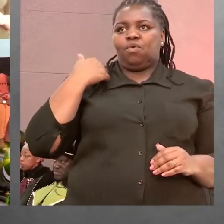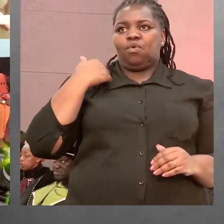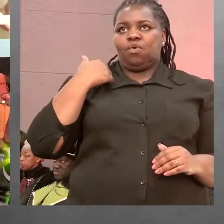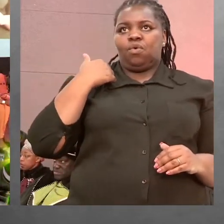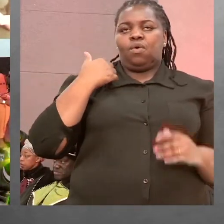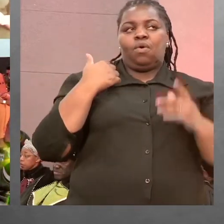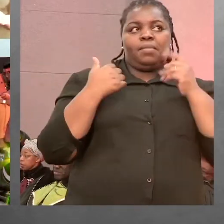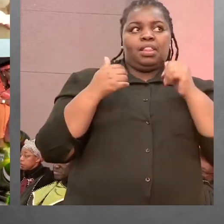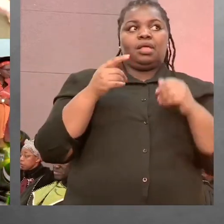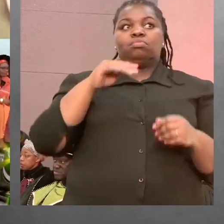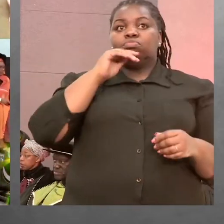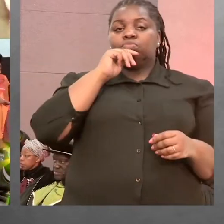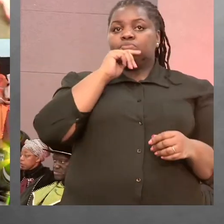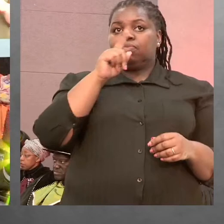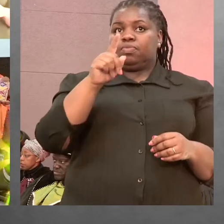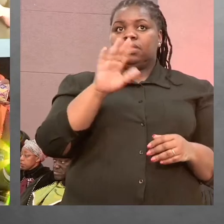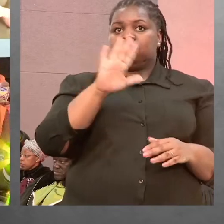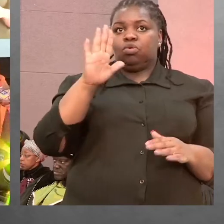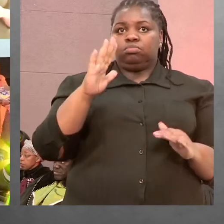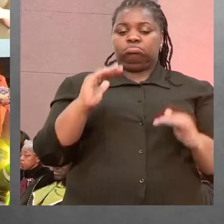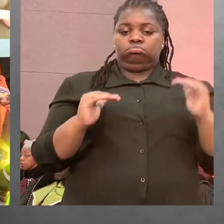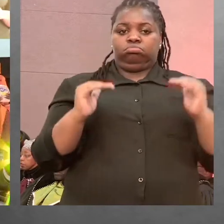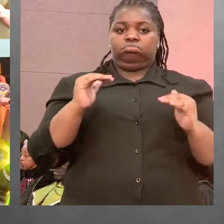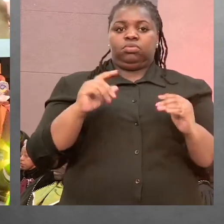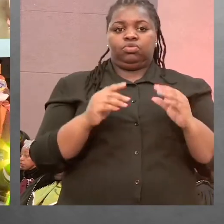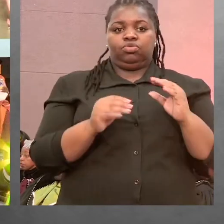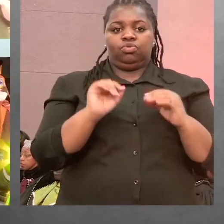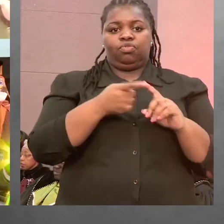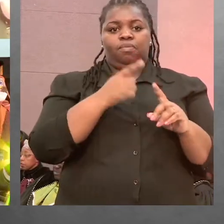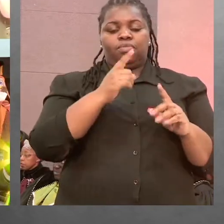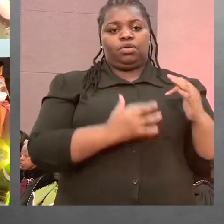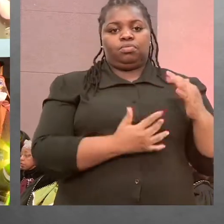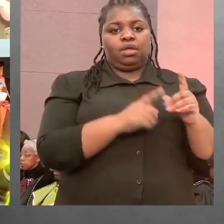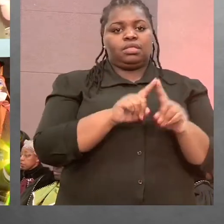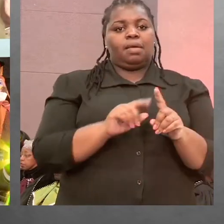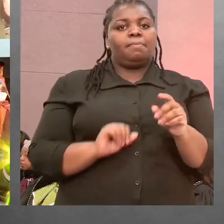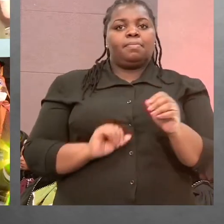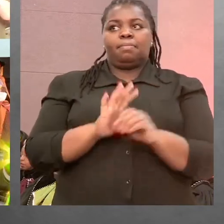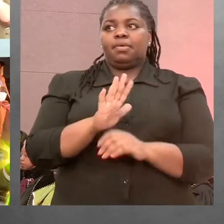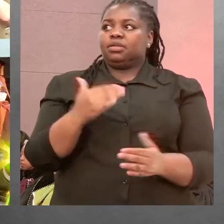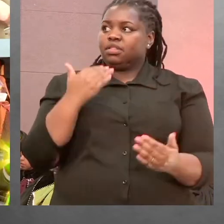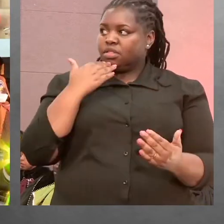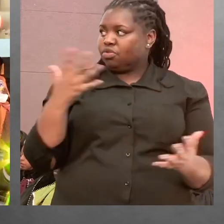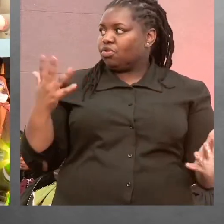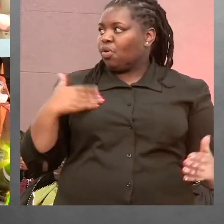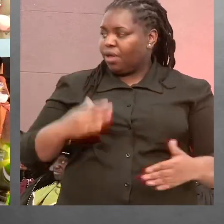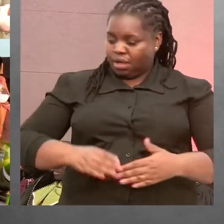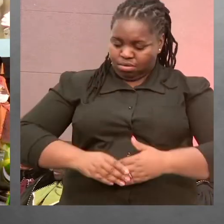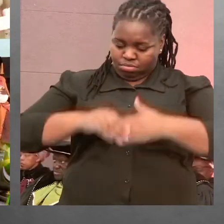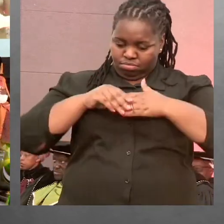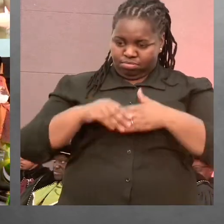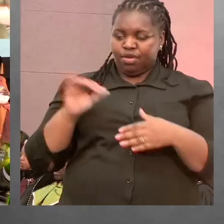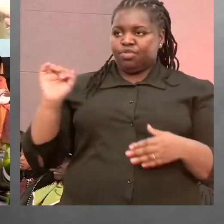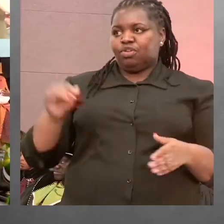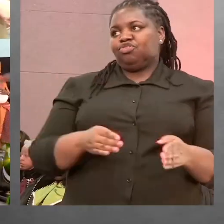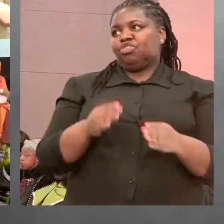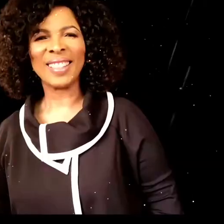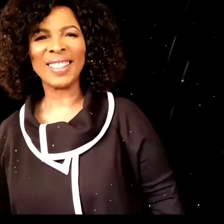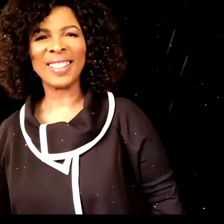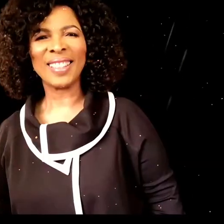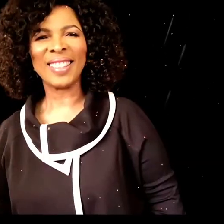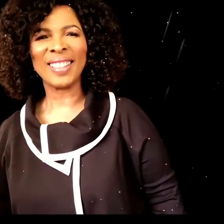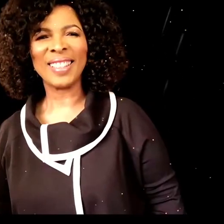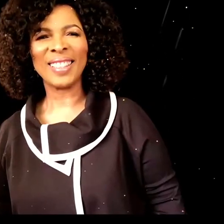is in no less measure due to your inspiration and your impact. We thank you and congratulate you on your journey. Thank you.